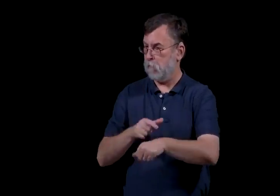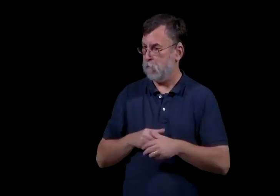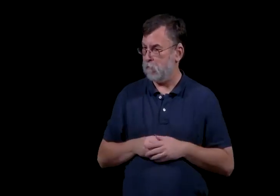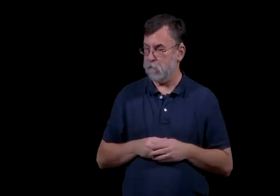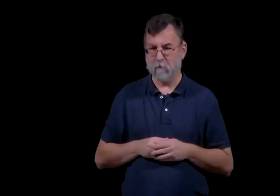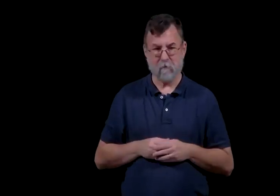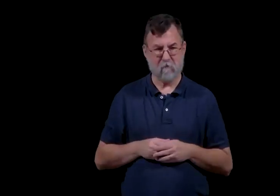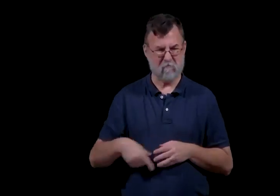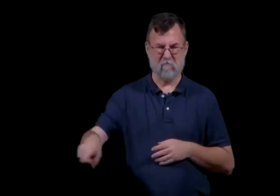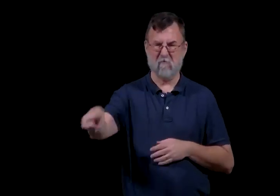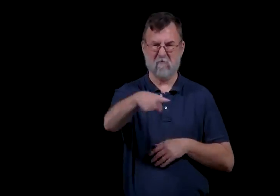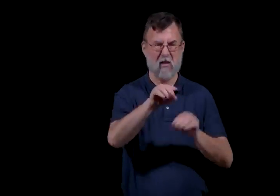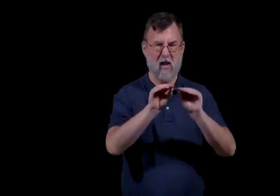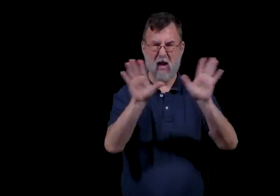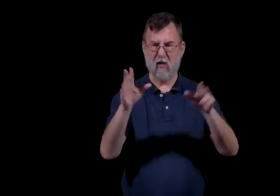long time.